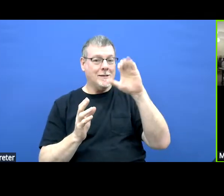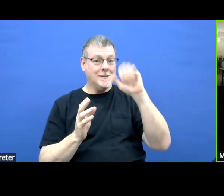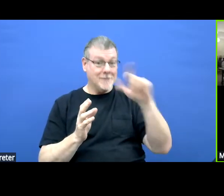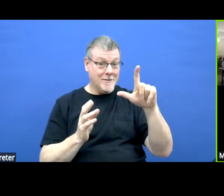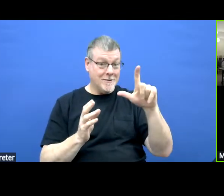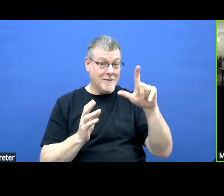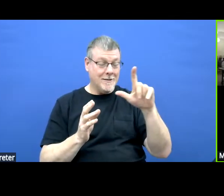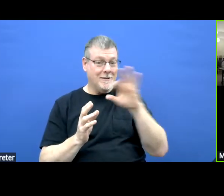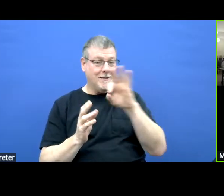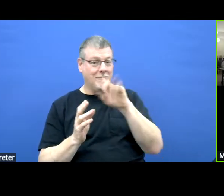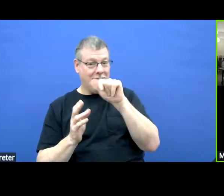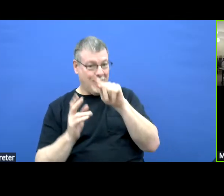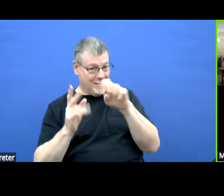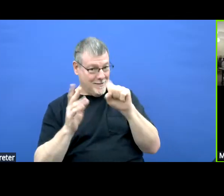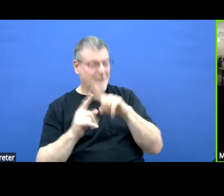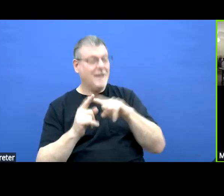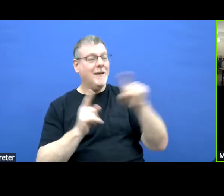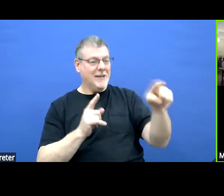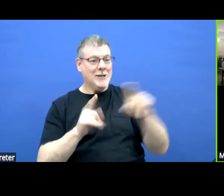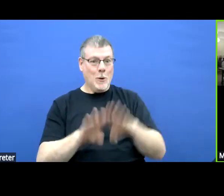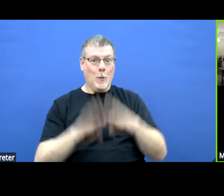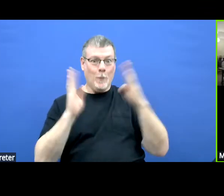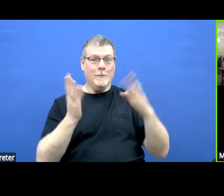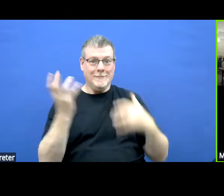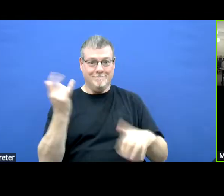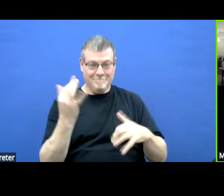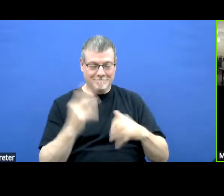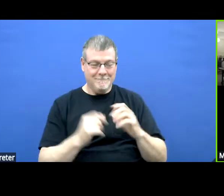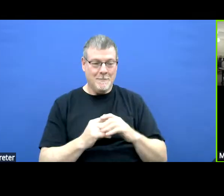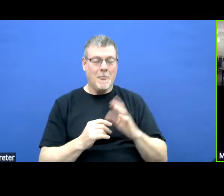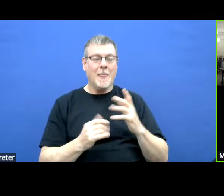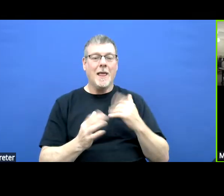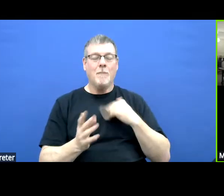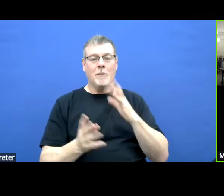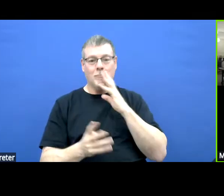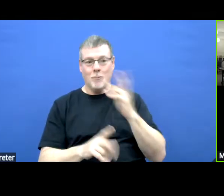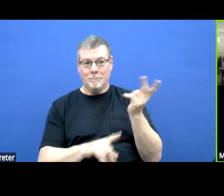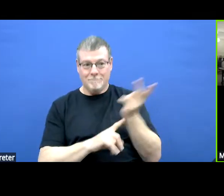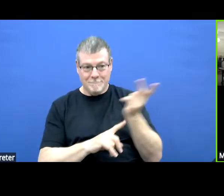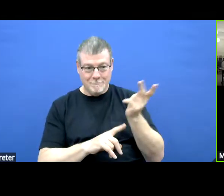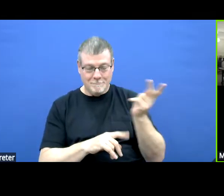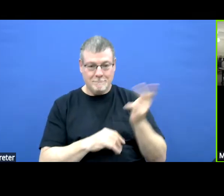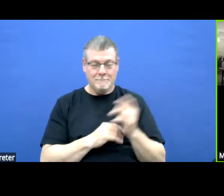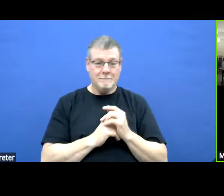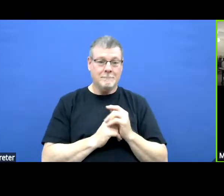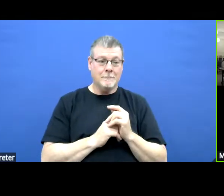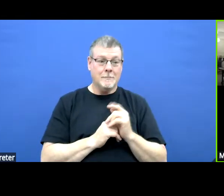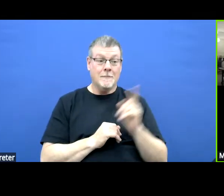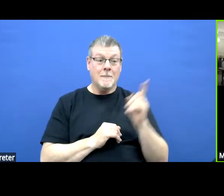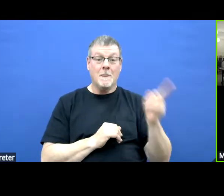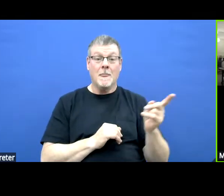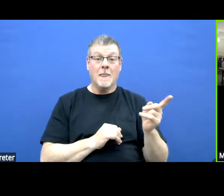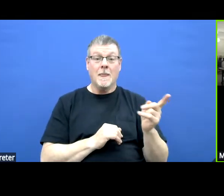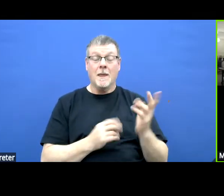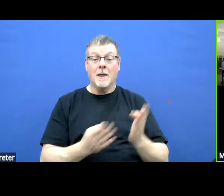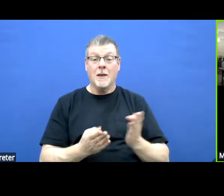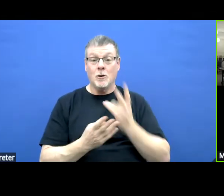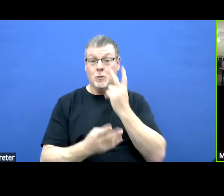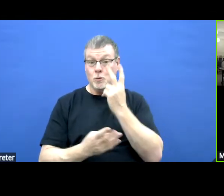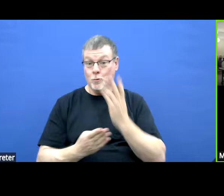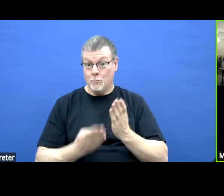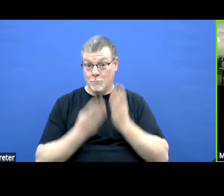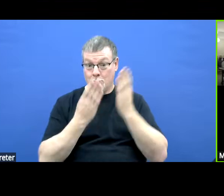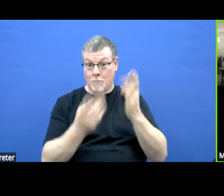opener. But we've been talking with them. They're going to put in two